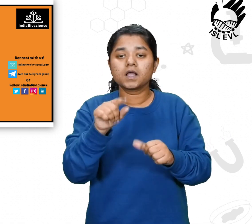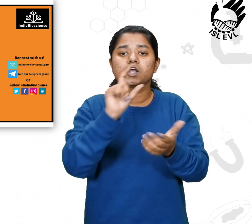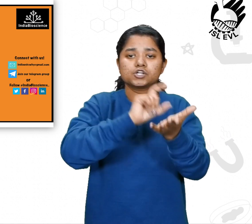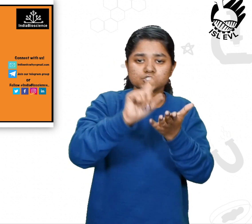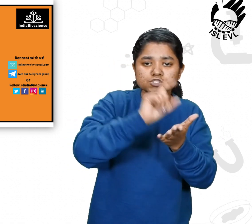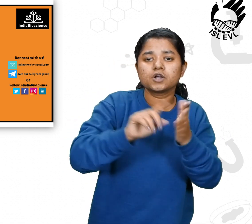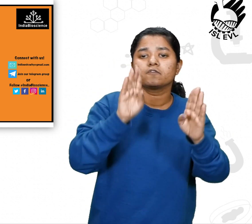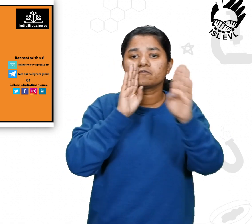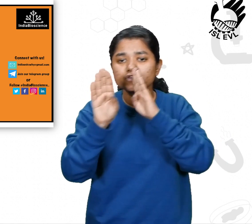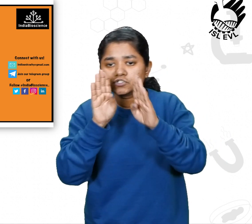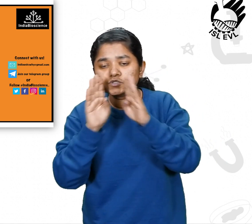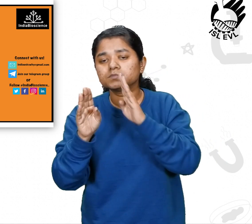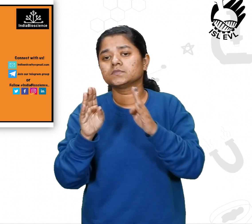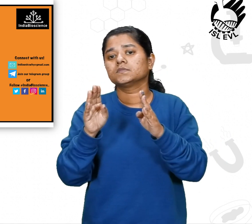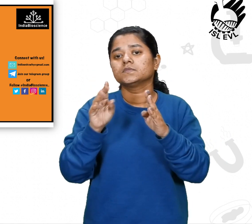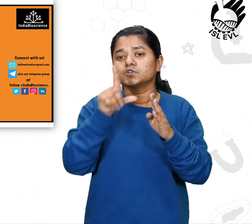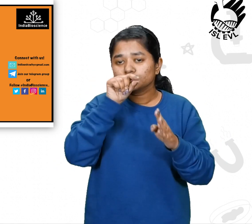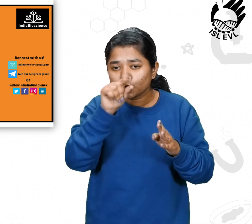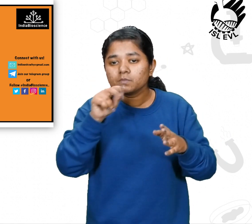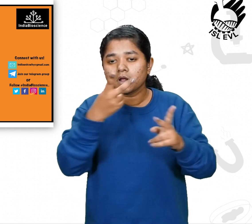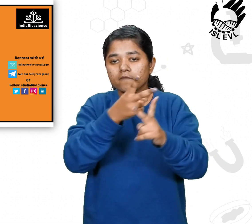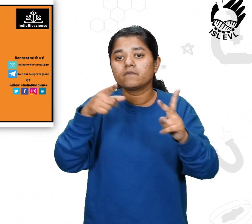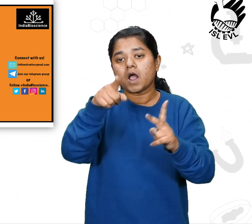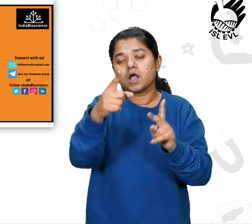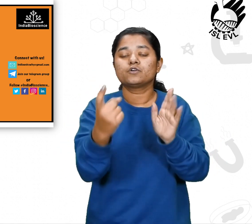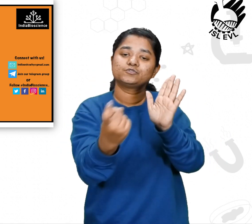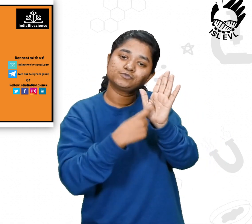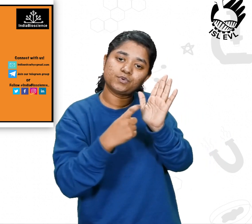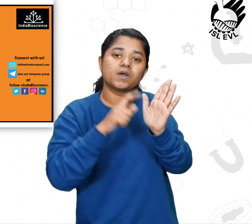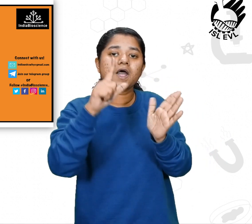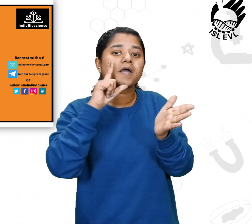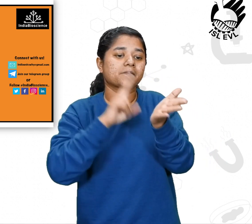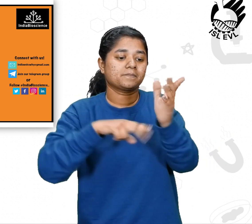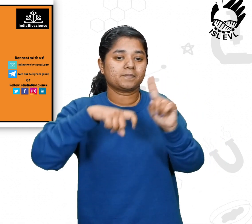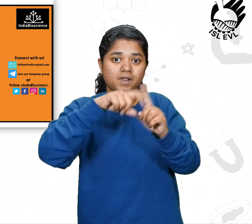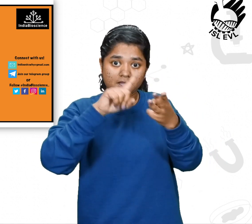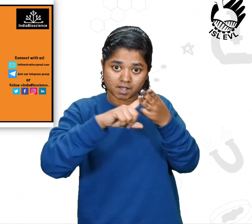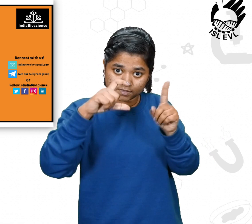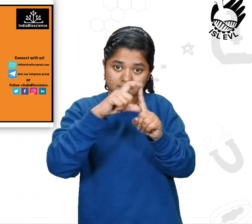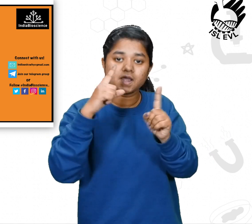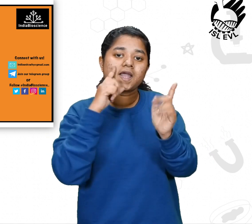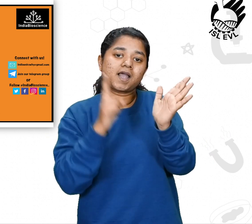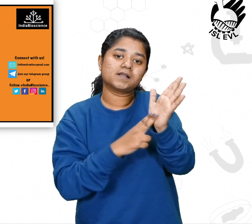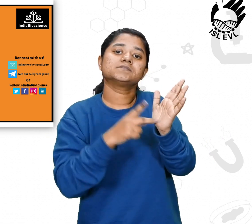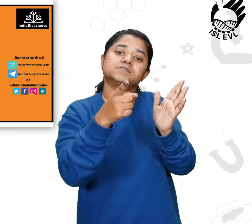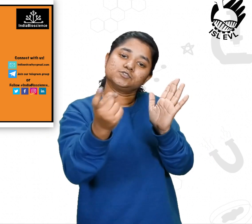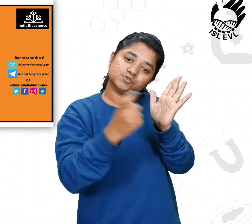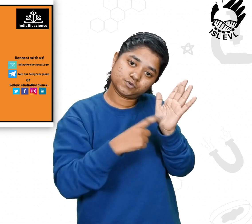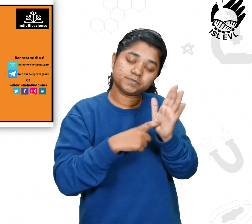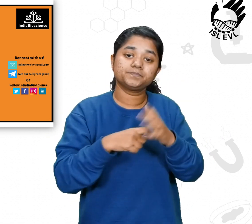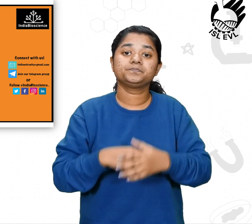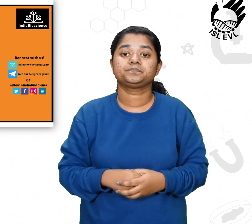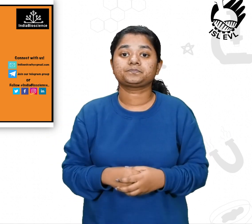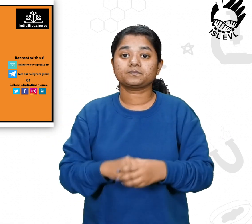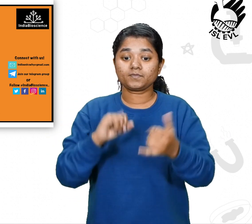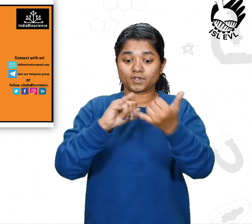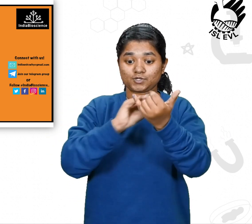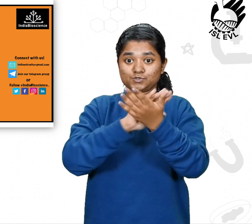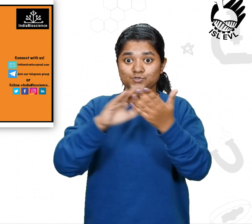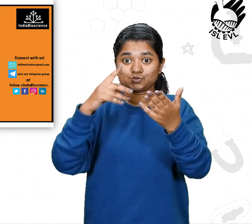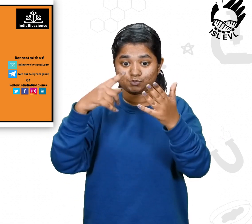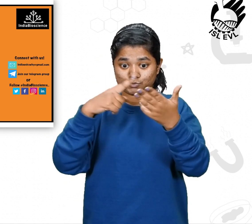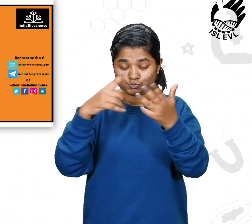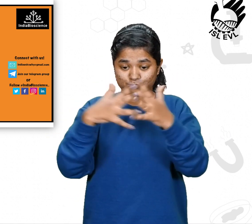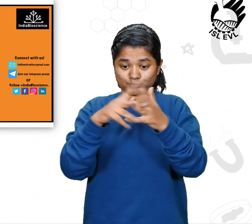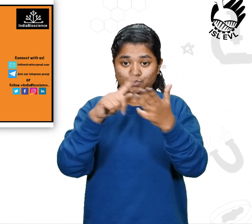Twitter, Instagram, LinkedIn, and Facebook. Shweta N. Hegde and Ruchi Manglunia are the hosts for the podcast. And